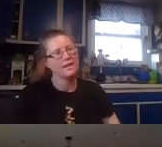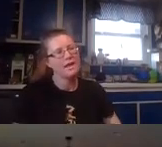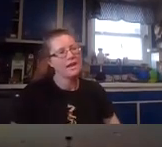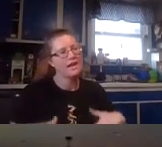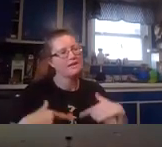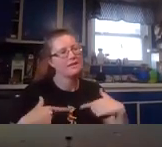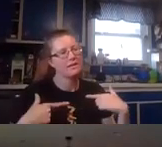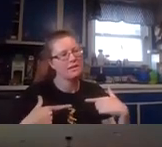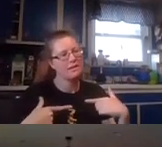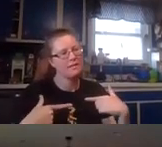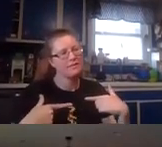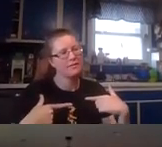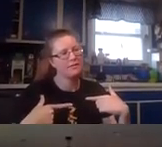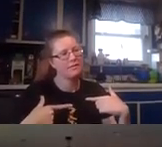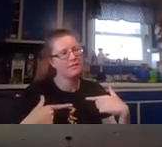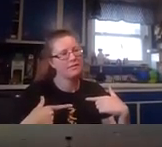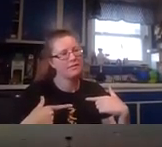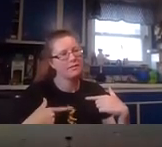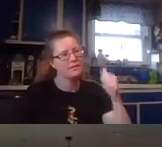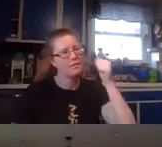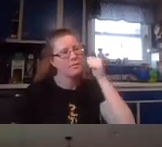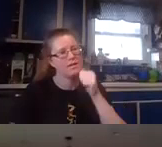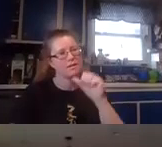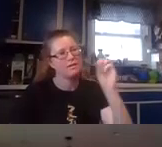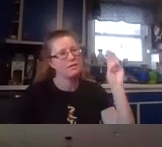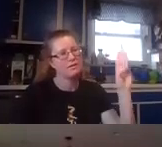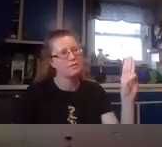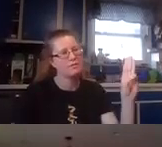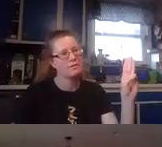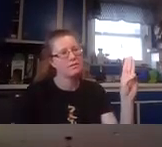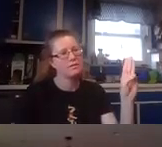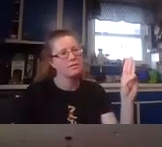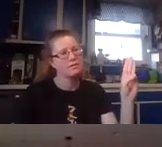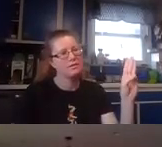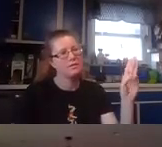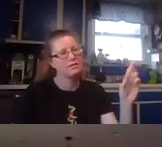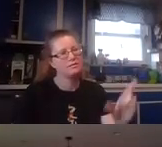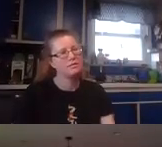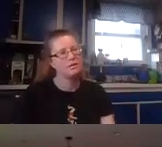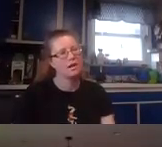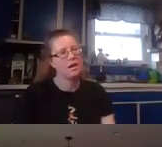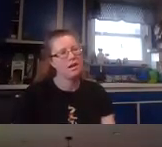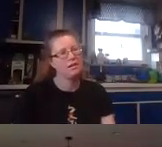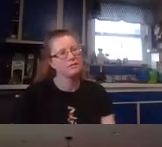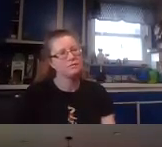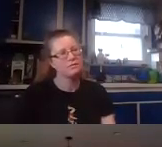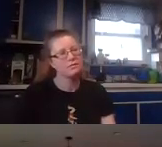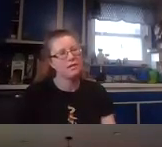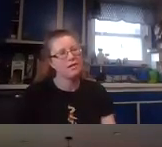every time she sees him, she has to use sign language. Every time I see my mommy and daddy, I have to use sign language because they can't hear. And then when